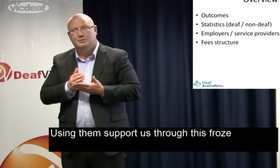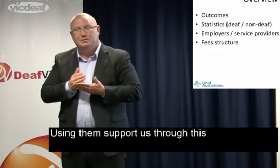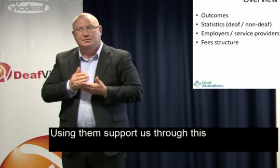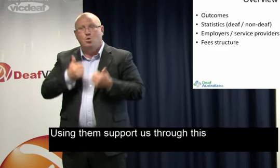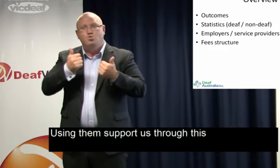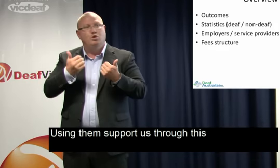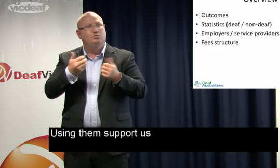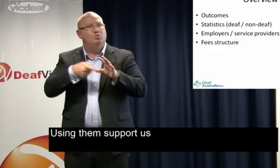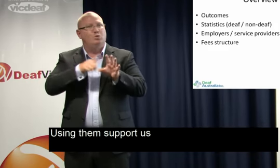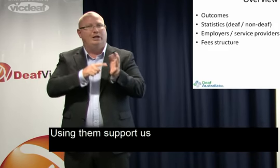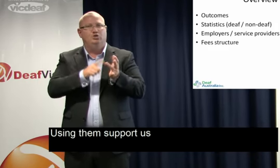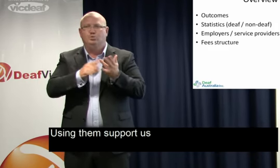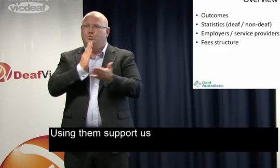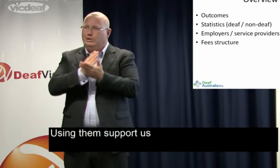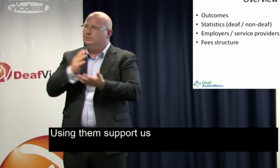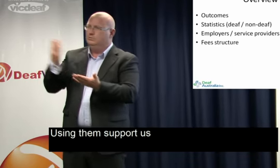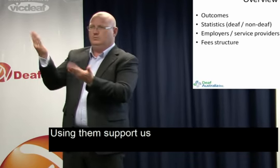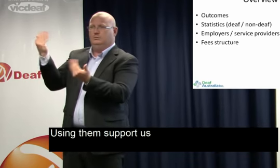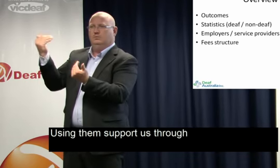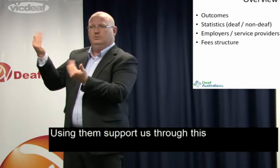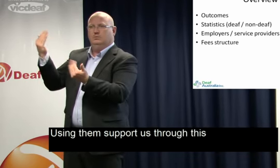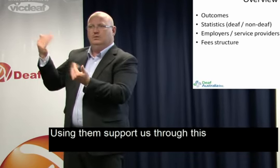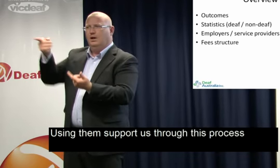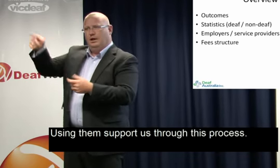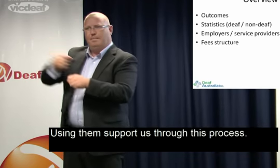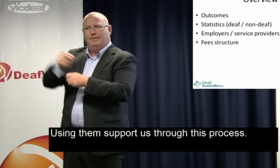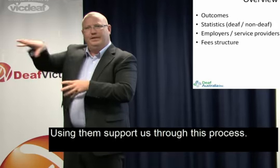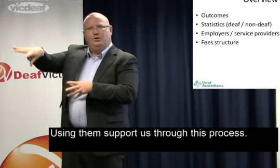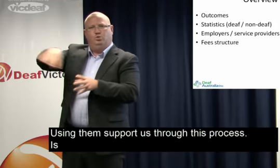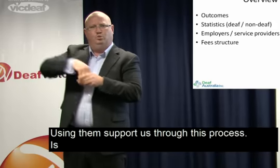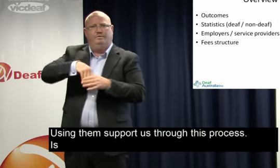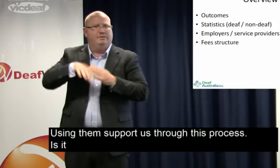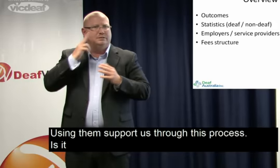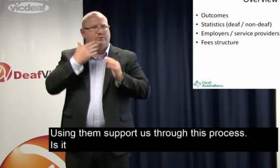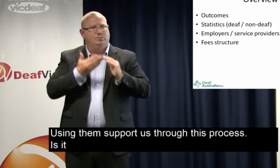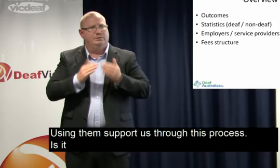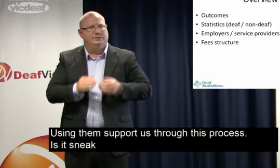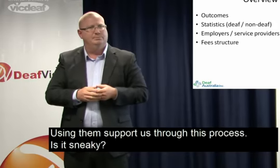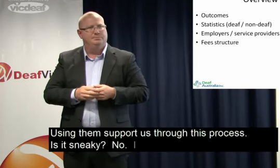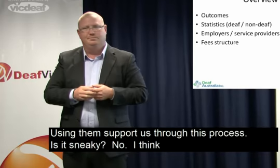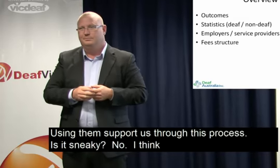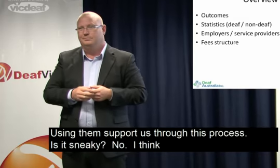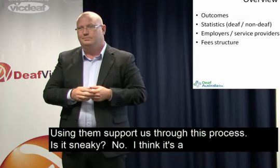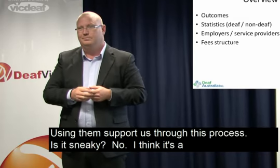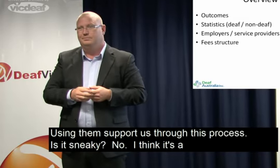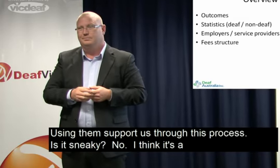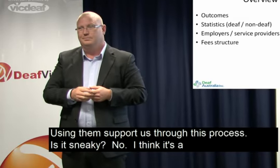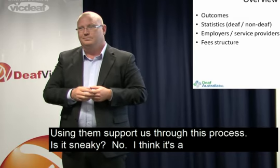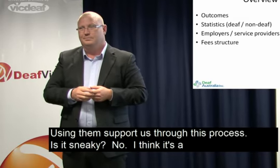Is it sneaky? No, I don't think it is. I think it's a good way to get these people in on board and be part of the deaf community, being an